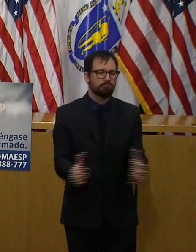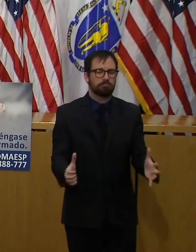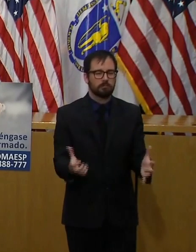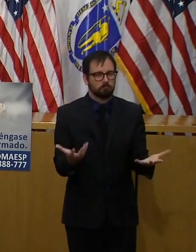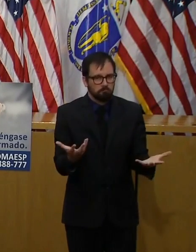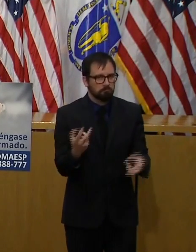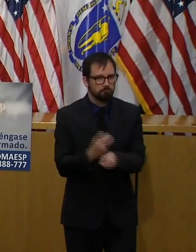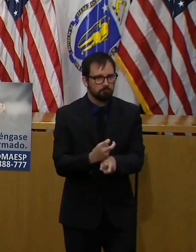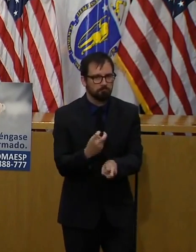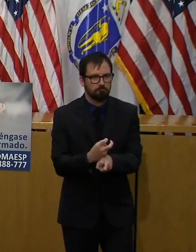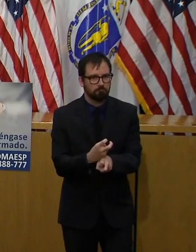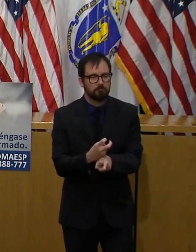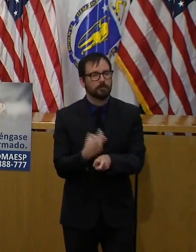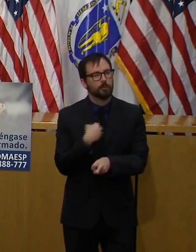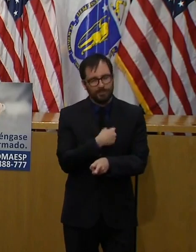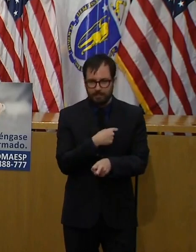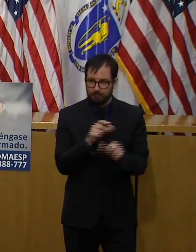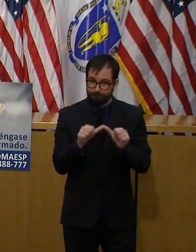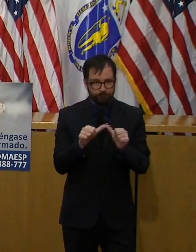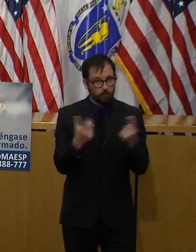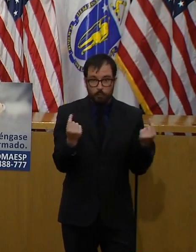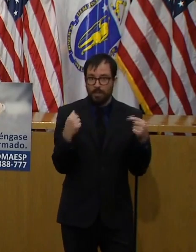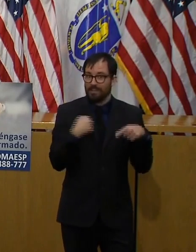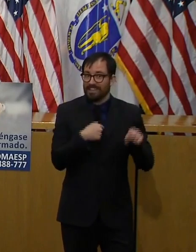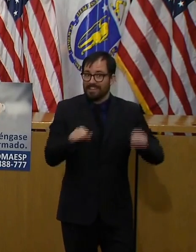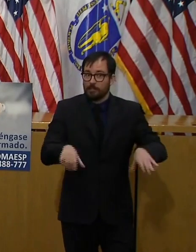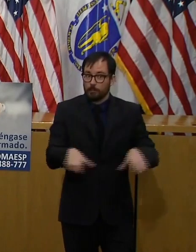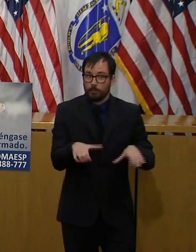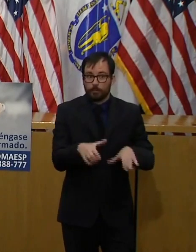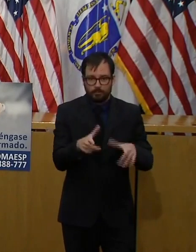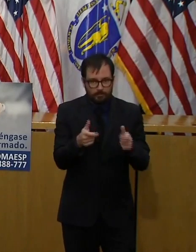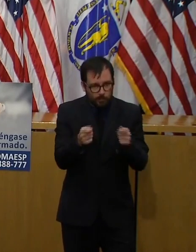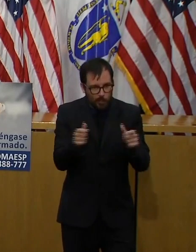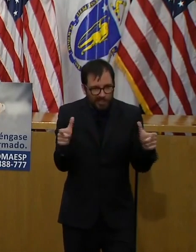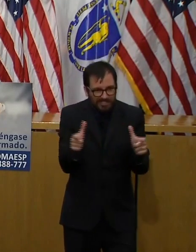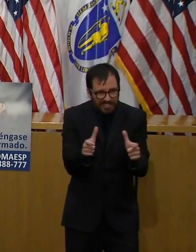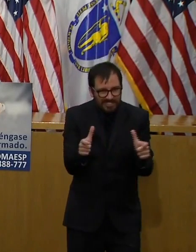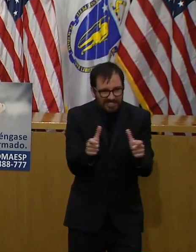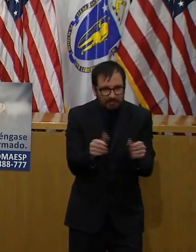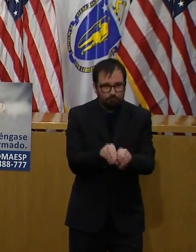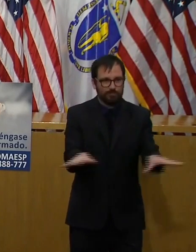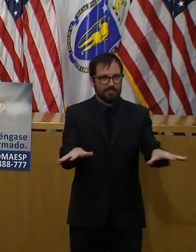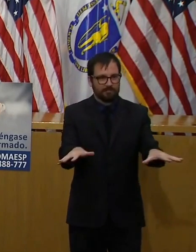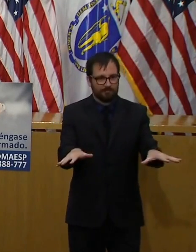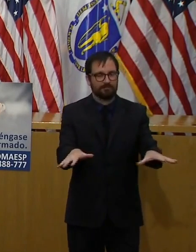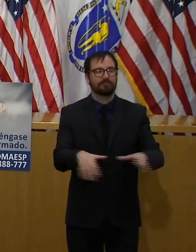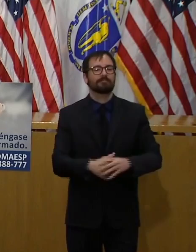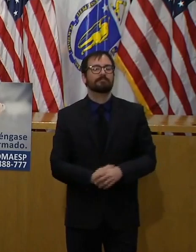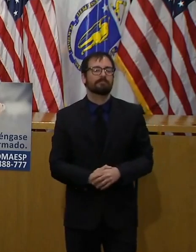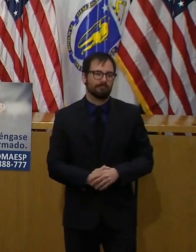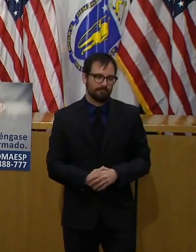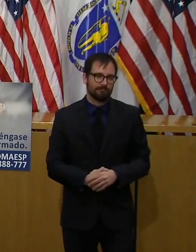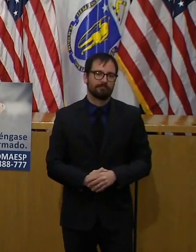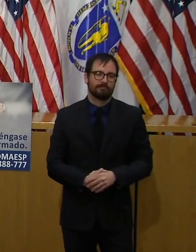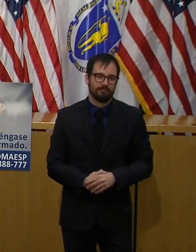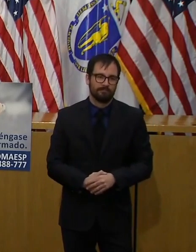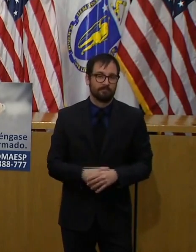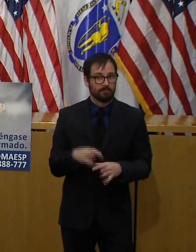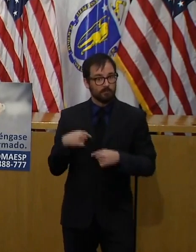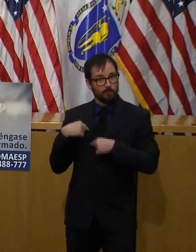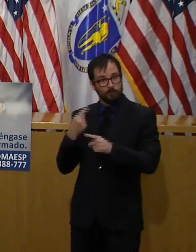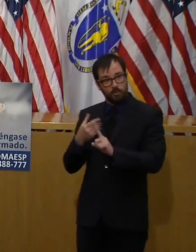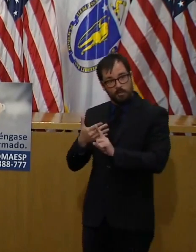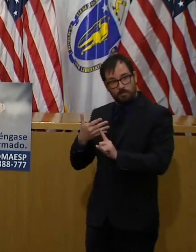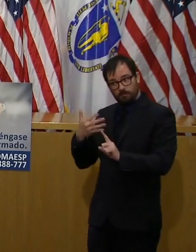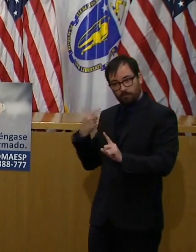harm. All the available data we have shows that people have been staying home and adhering to the guidance that we've implemented to ensure